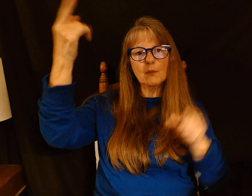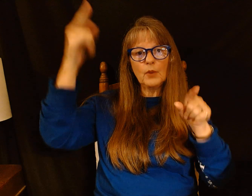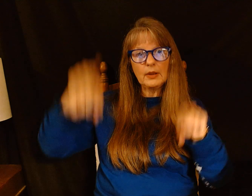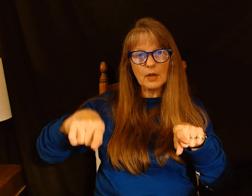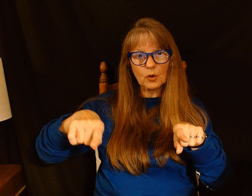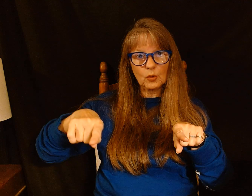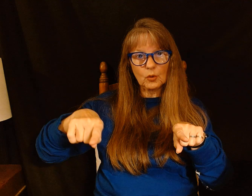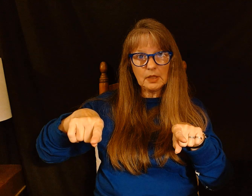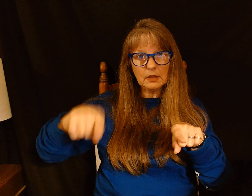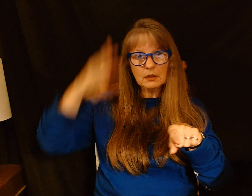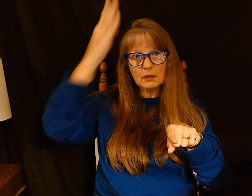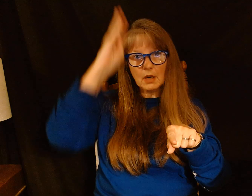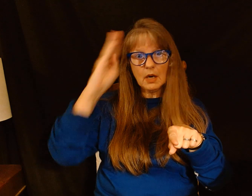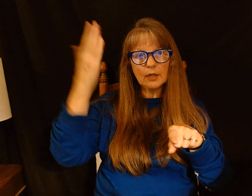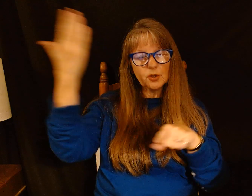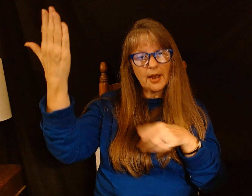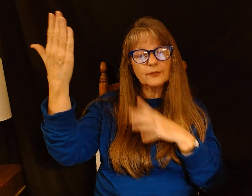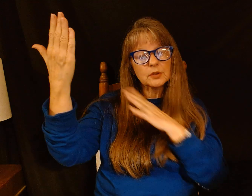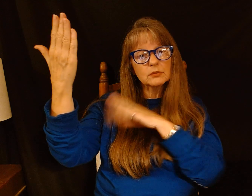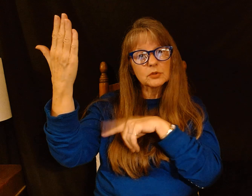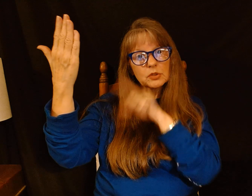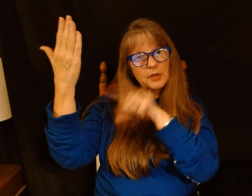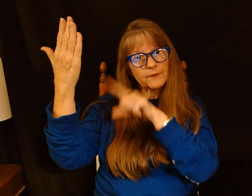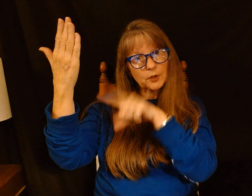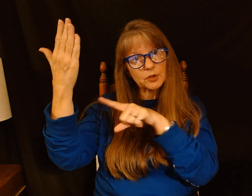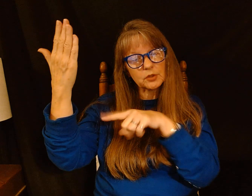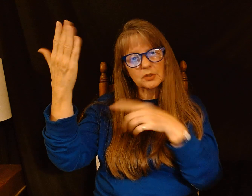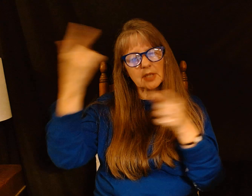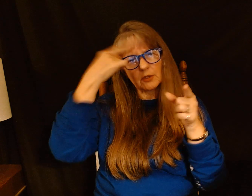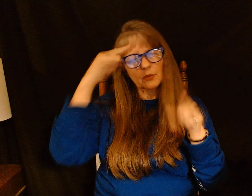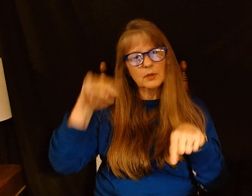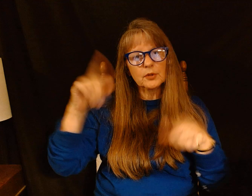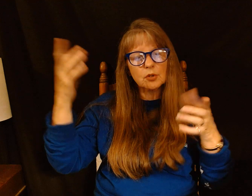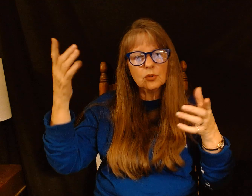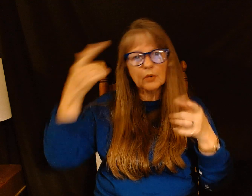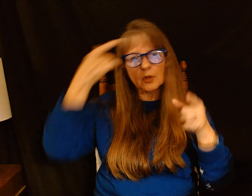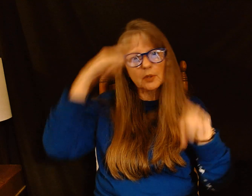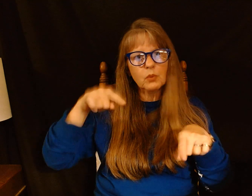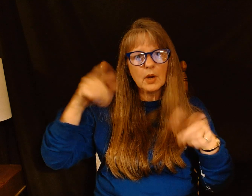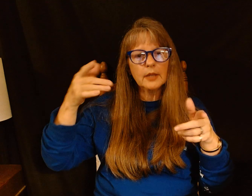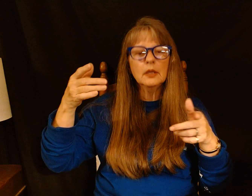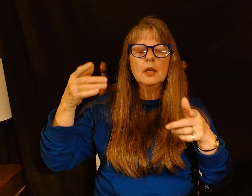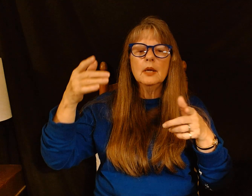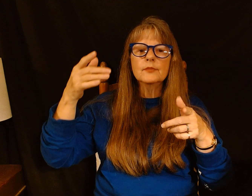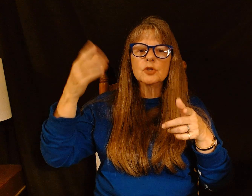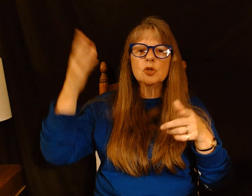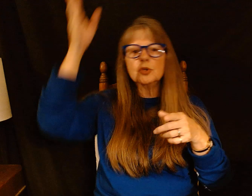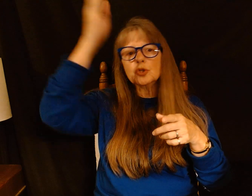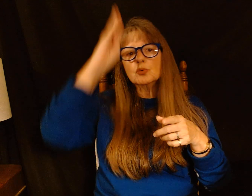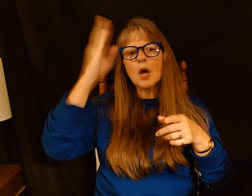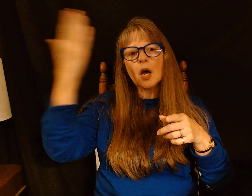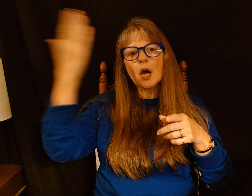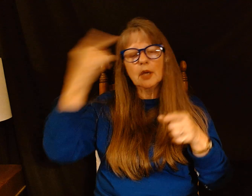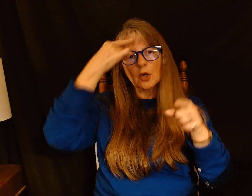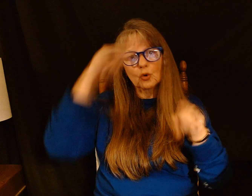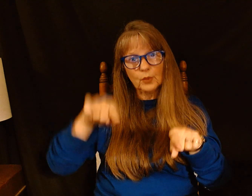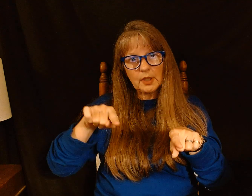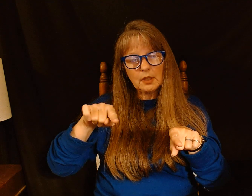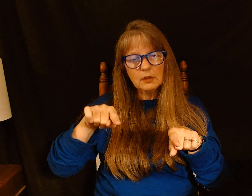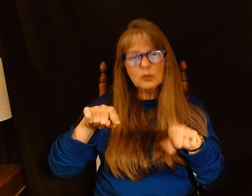we agree, God, you have to do that first because it's like agree with who, agree what. So you would do God agree. You could